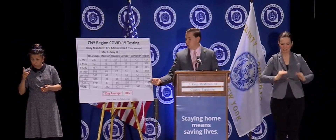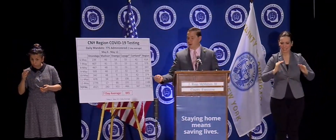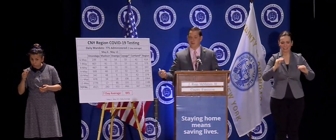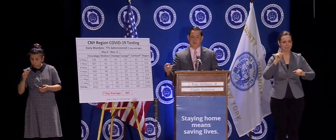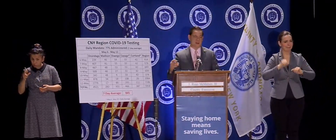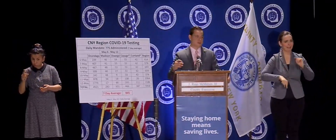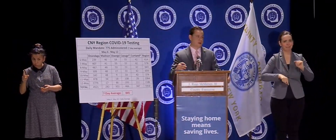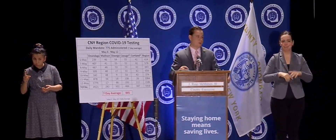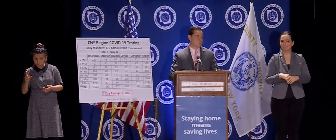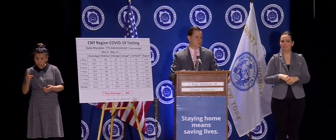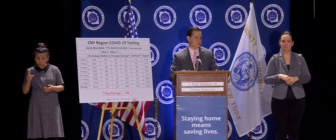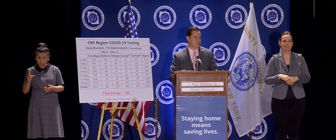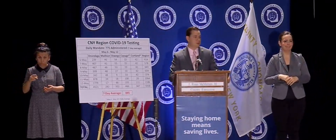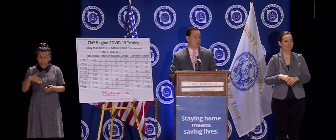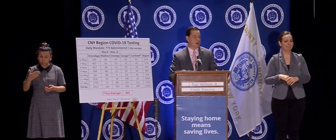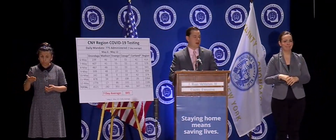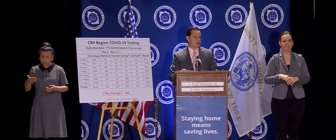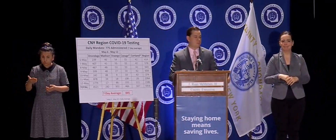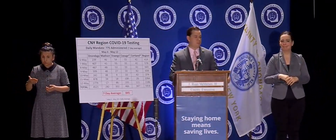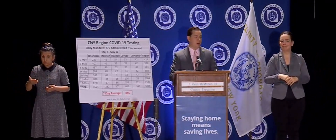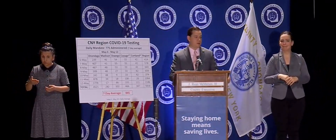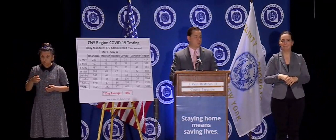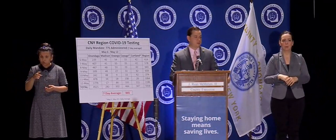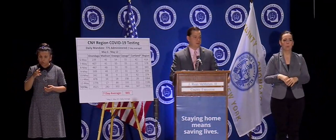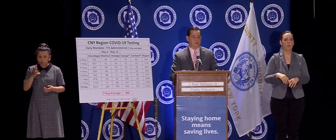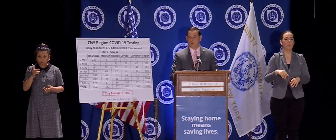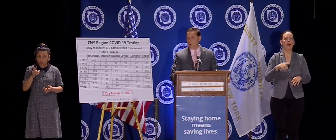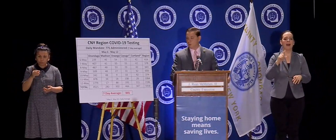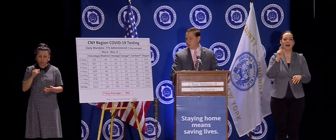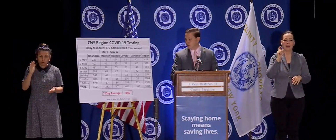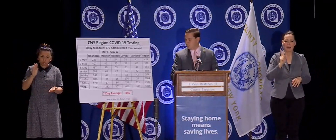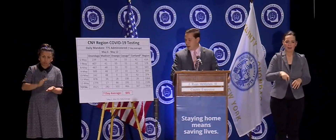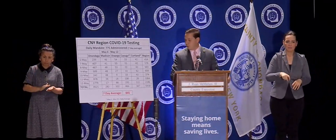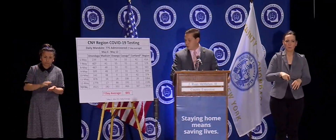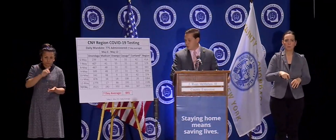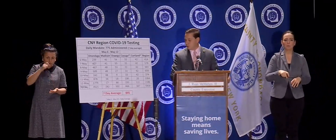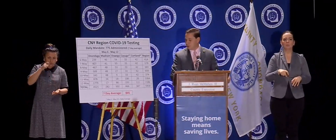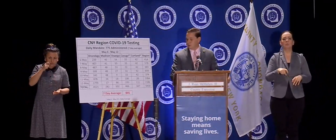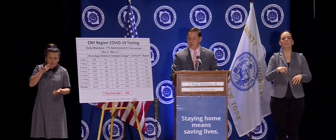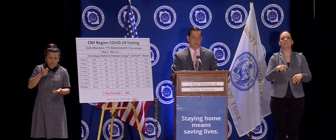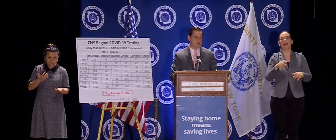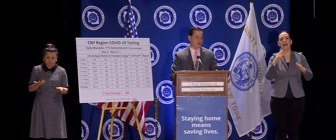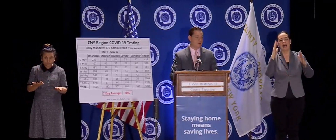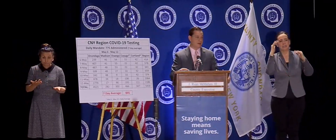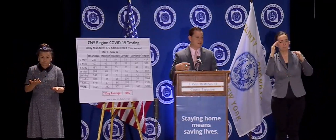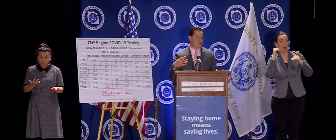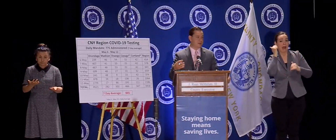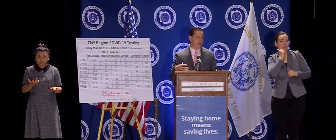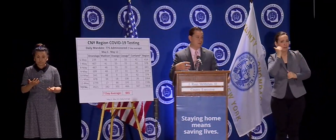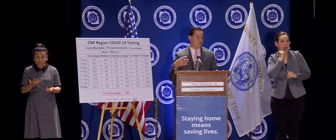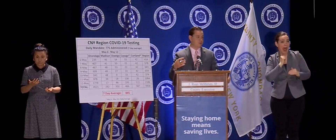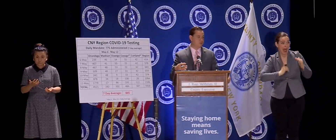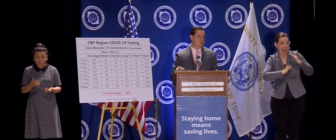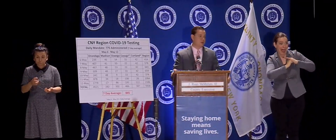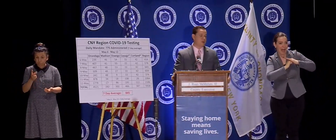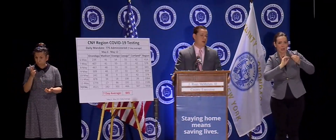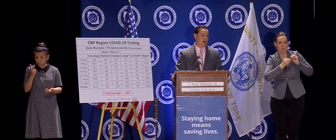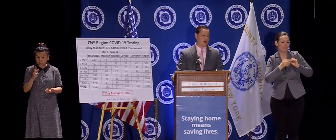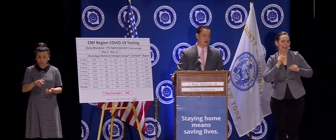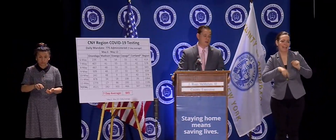can't do 2,000 tests in our region, but we will need to average over 775 on a 7-day